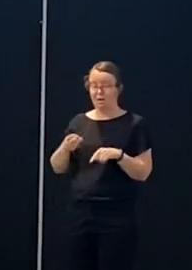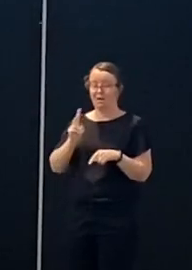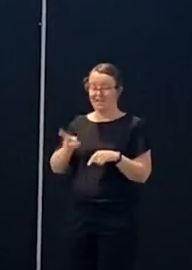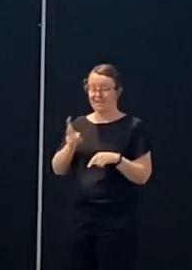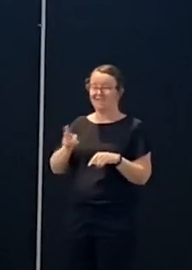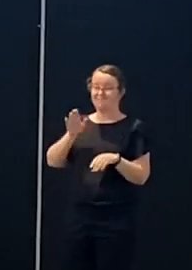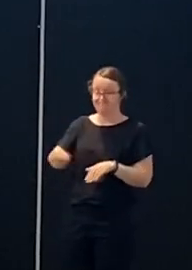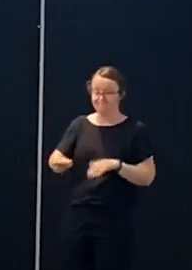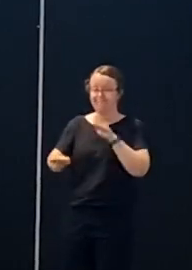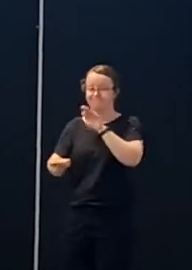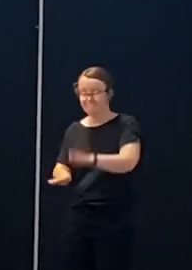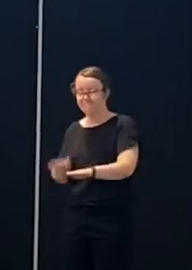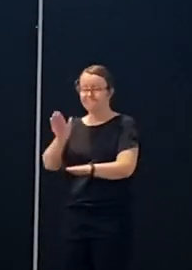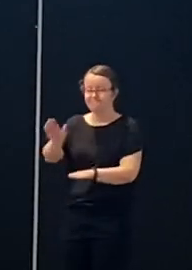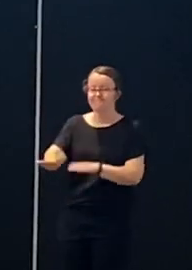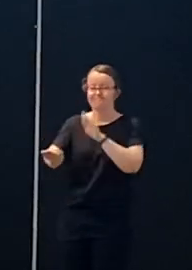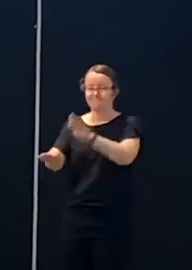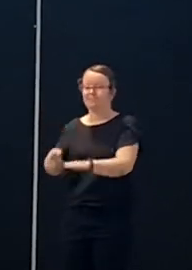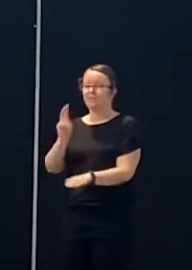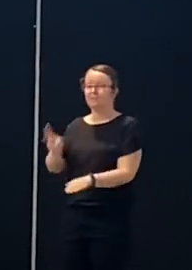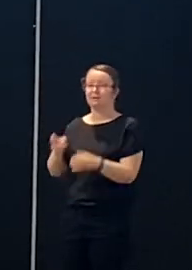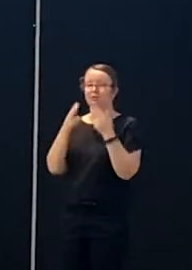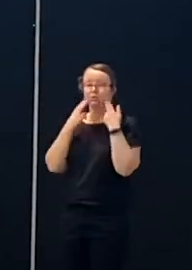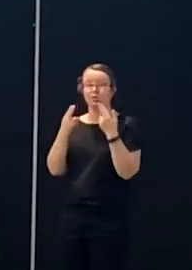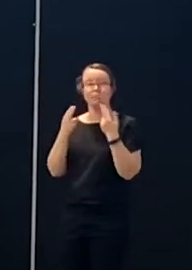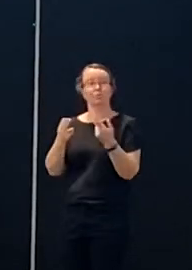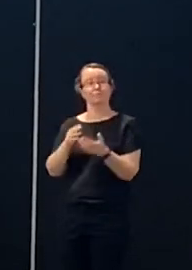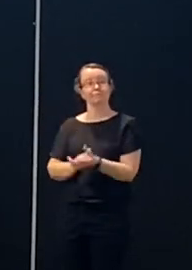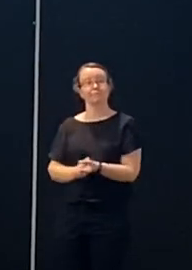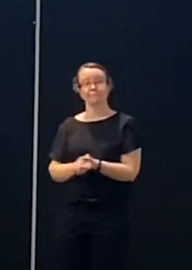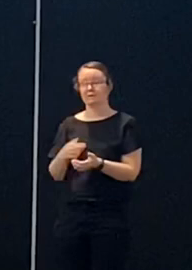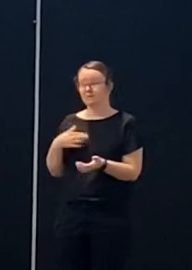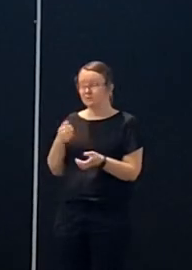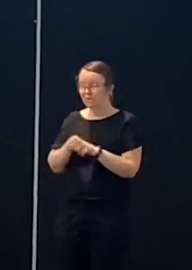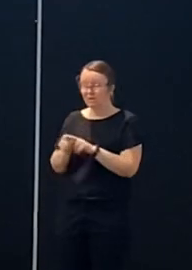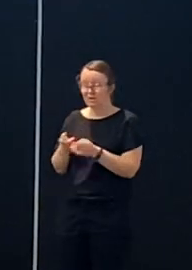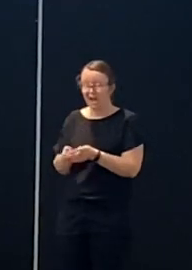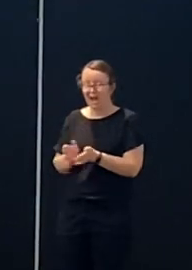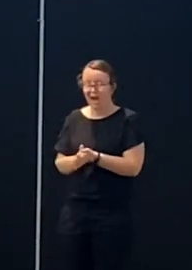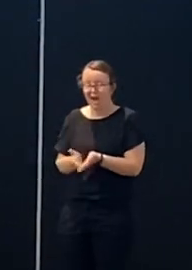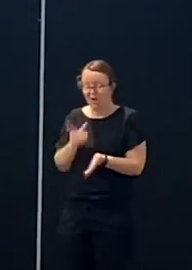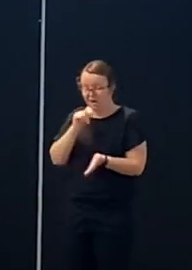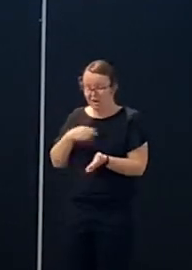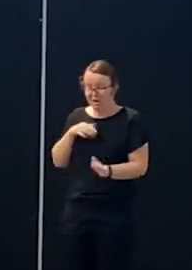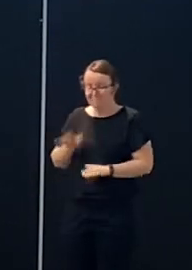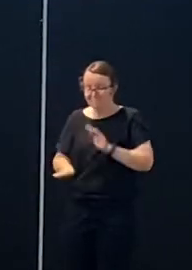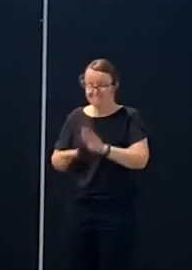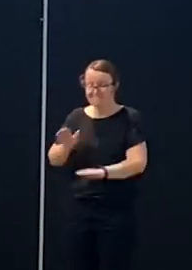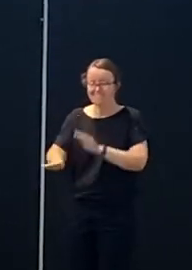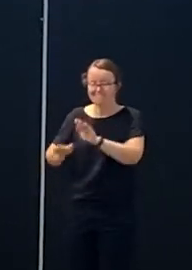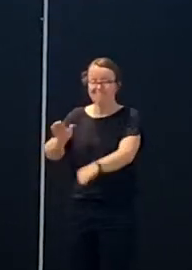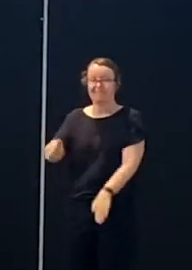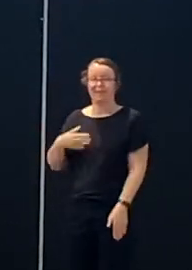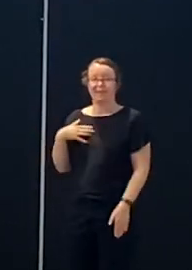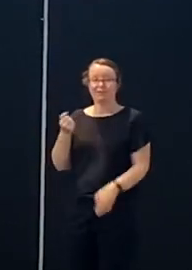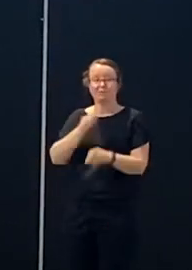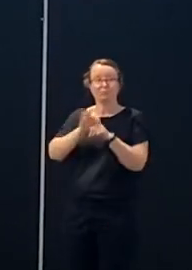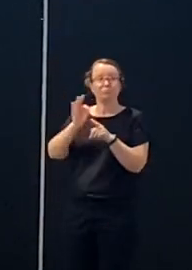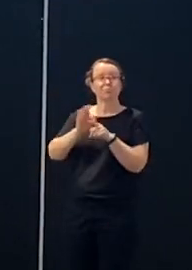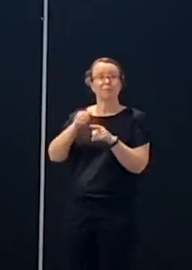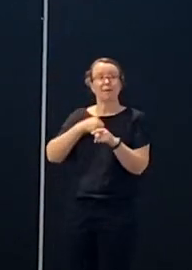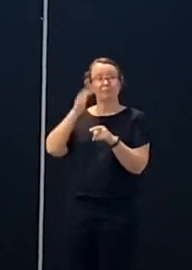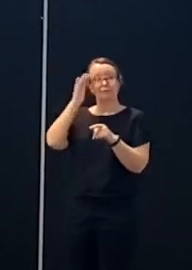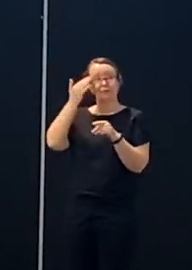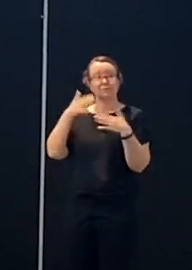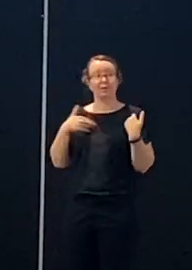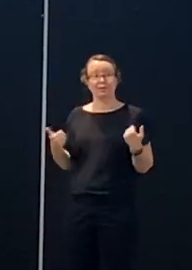normal after a difficult period. And so I had to learn that. And I had to do everything in my power to improve my mental health. The first thing I did is